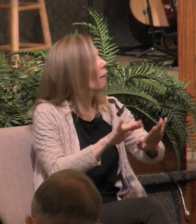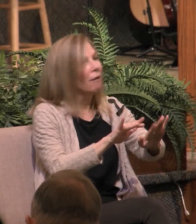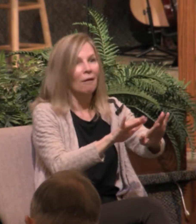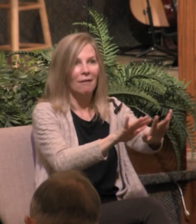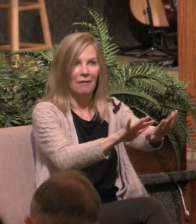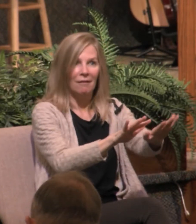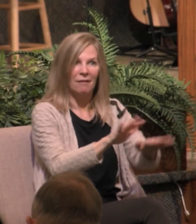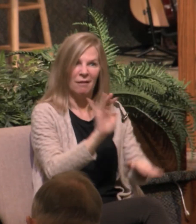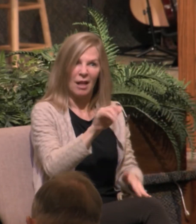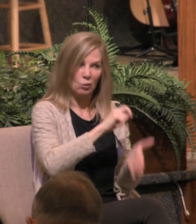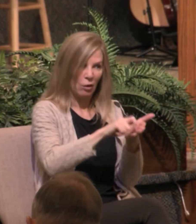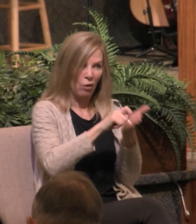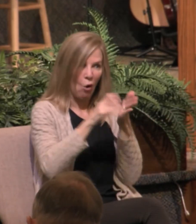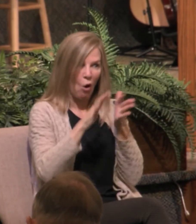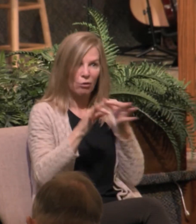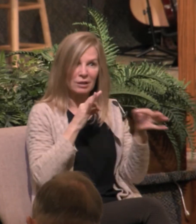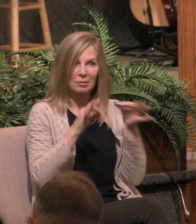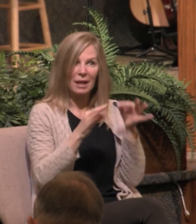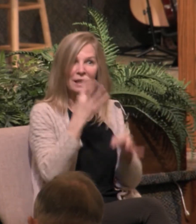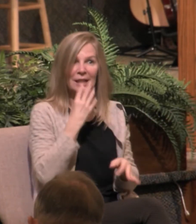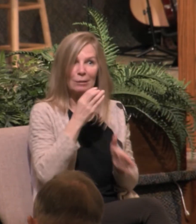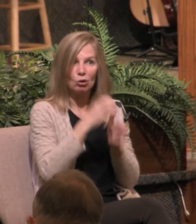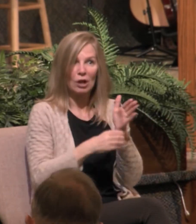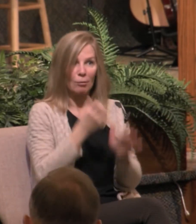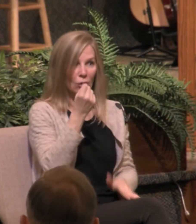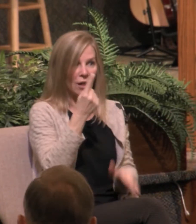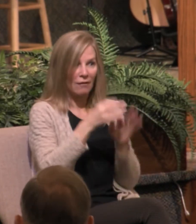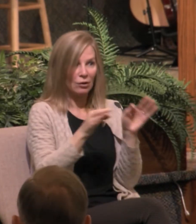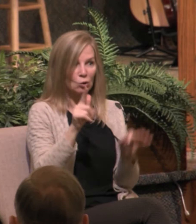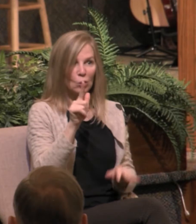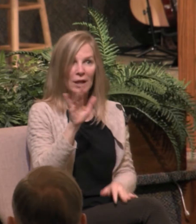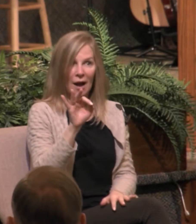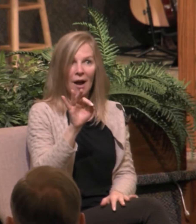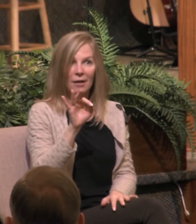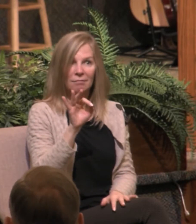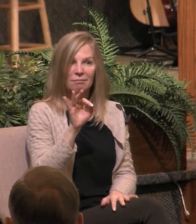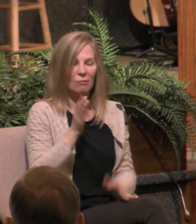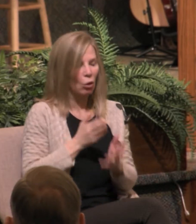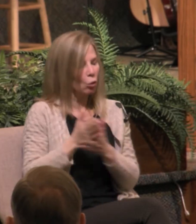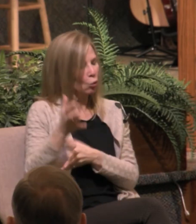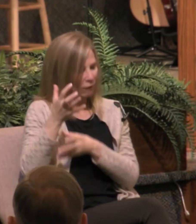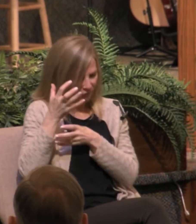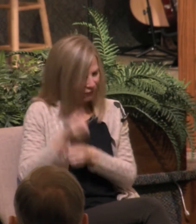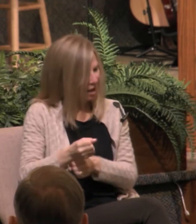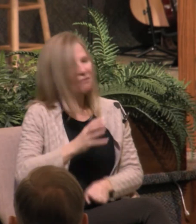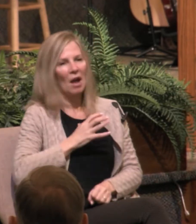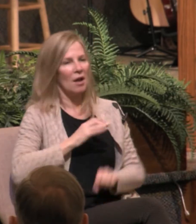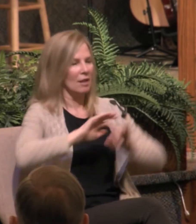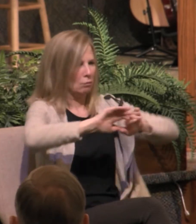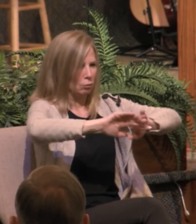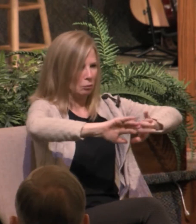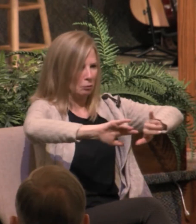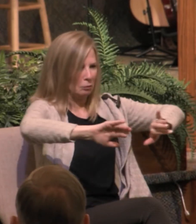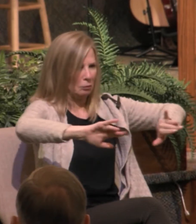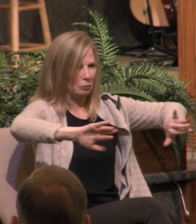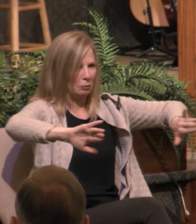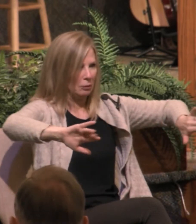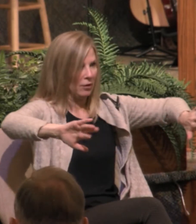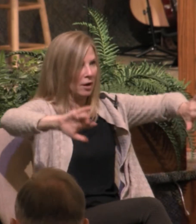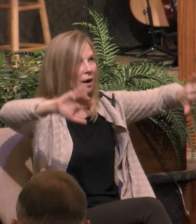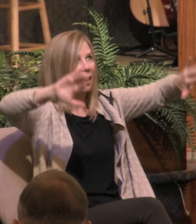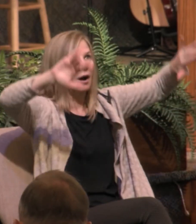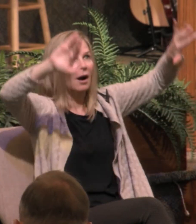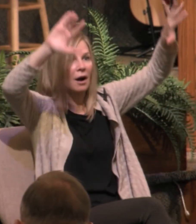That's what the author is saying in Hebrews 11:29. By faith they passed through the Red Sea as though they were passing through dry